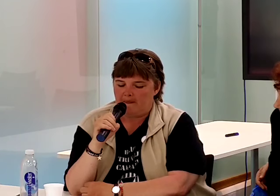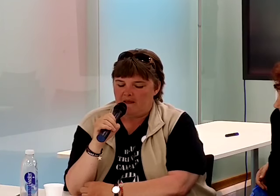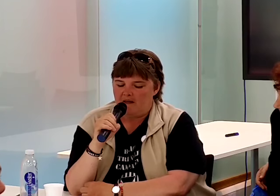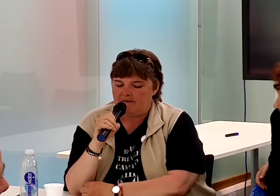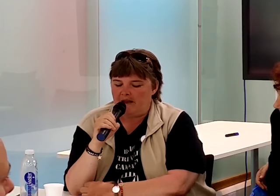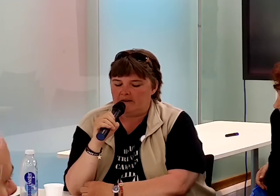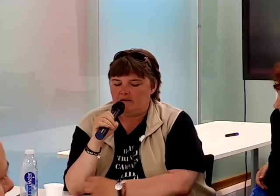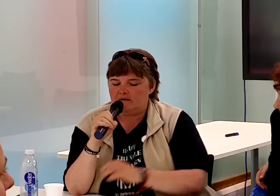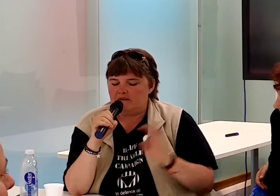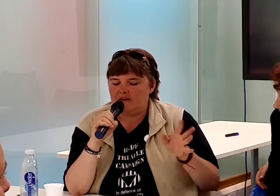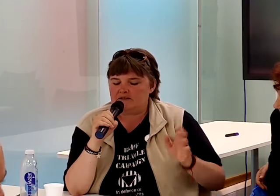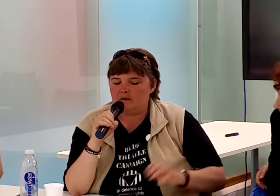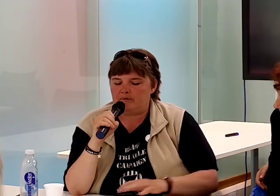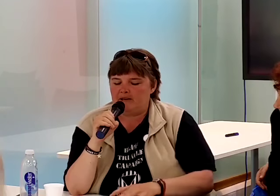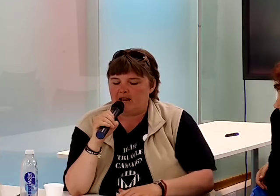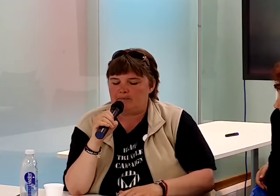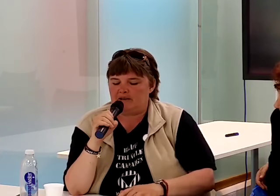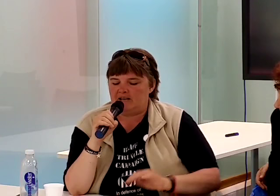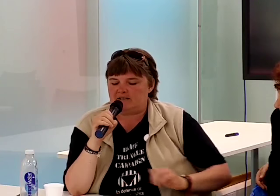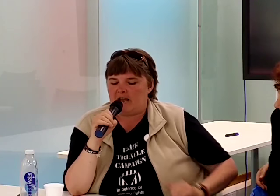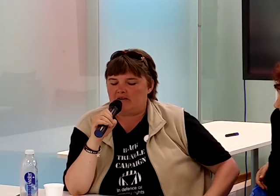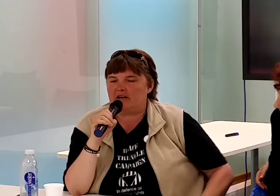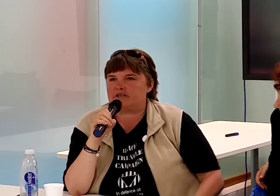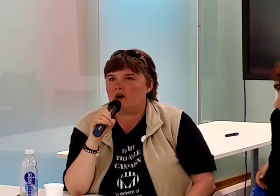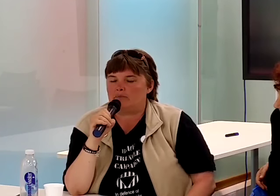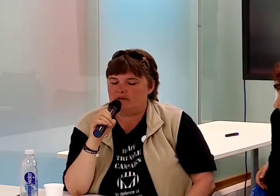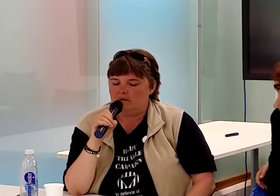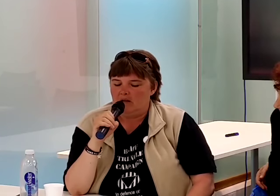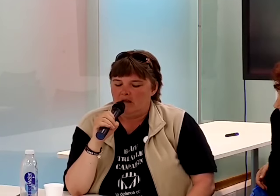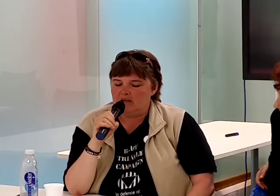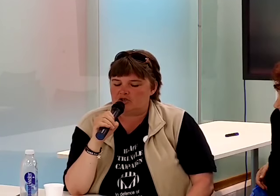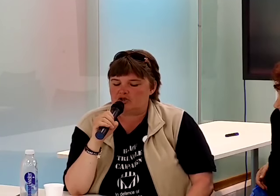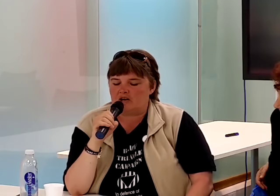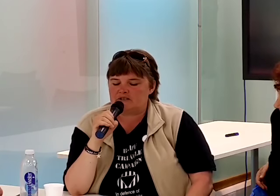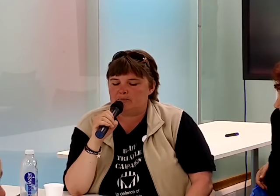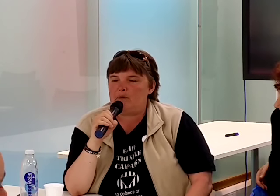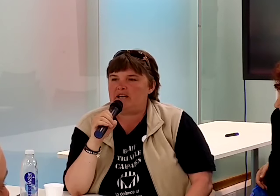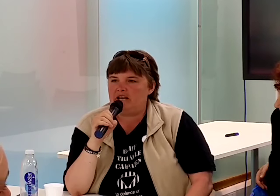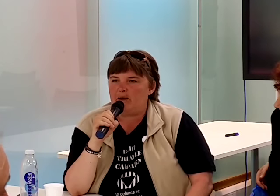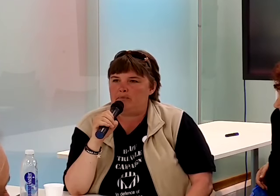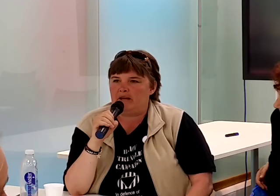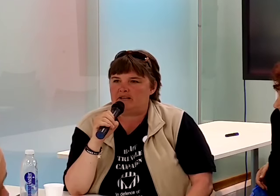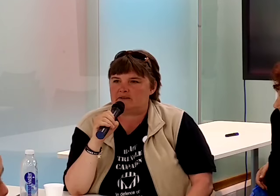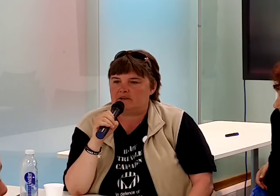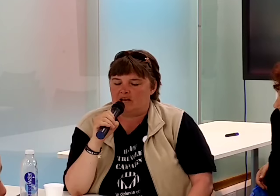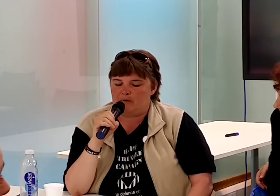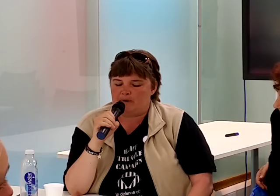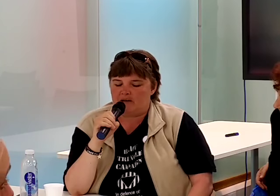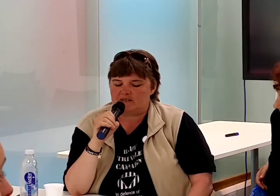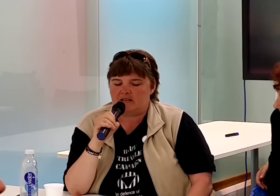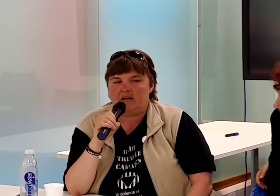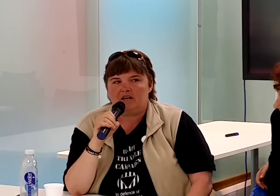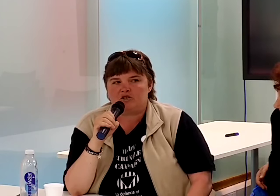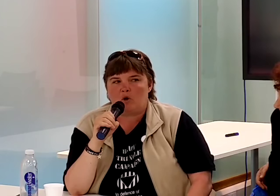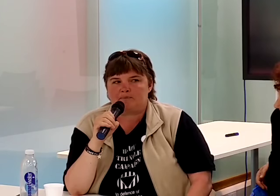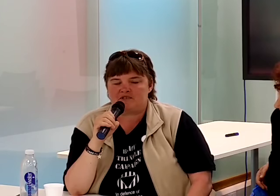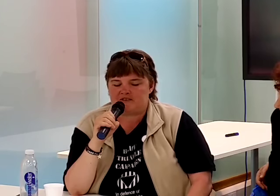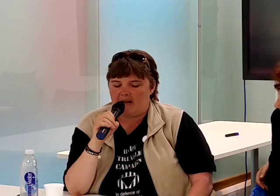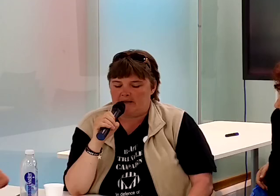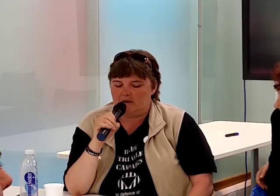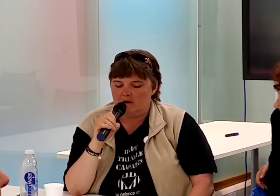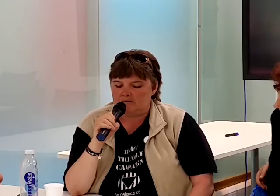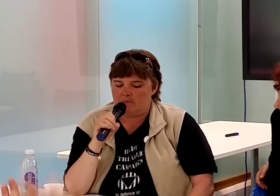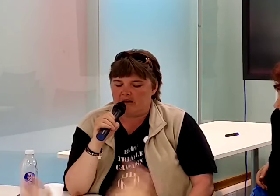poverty. Then, the then temporary Labour leader, Harriet Harman, instructed many MPs of the Labour Party